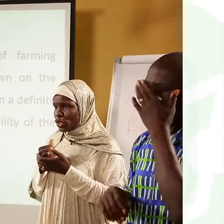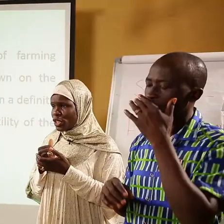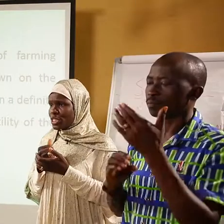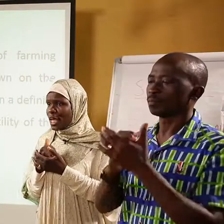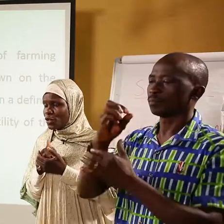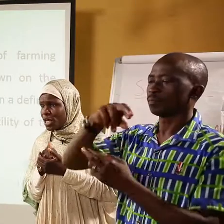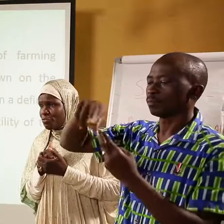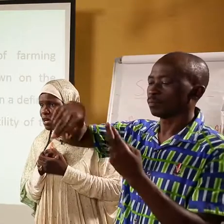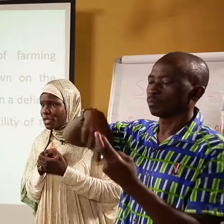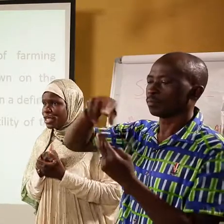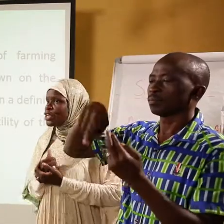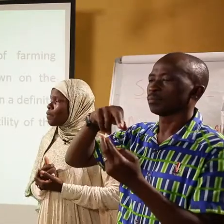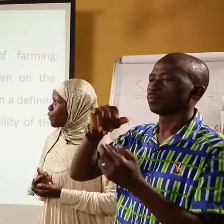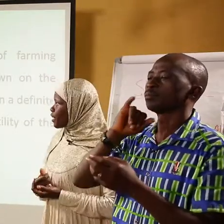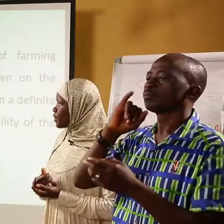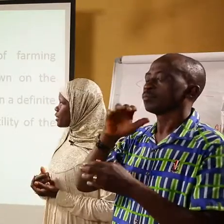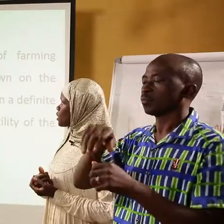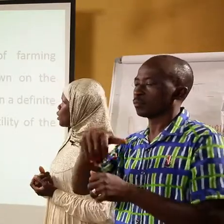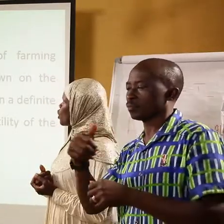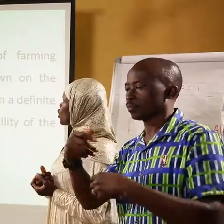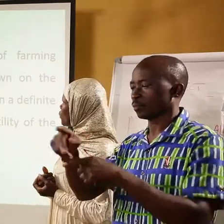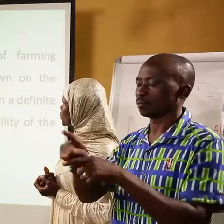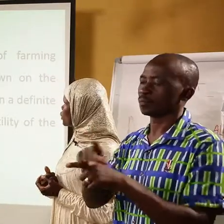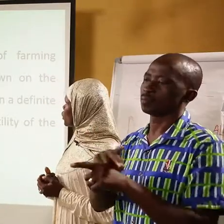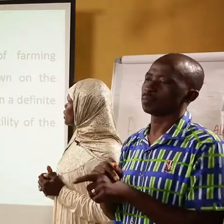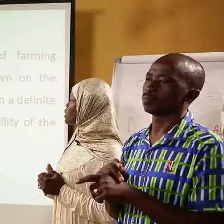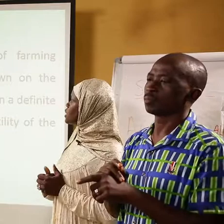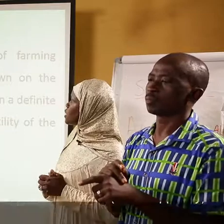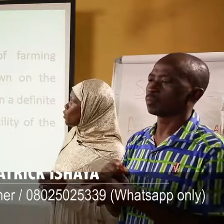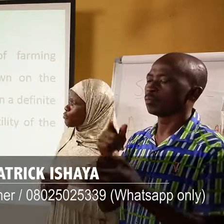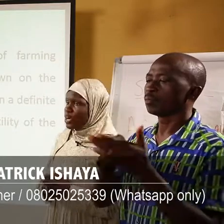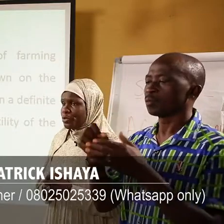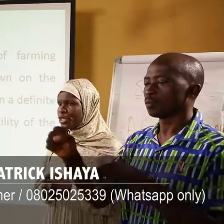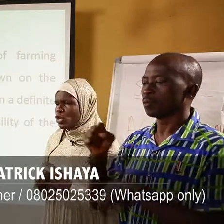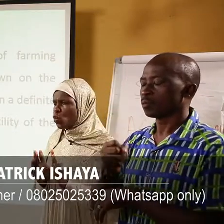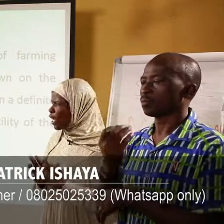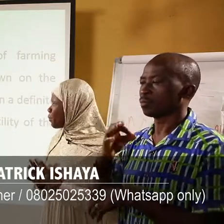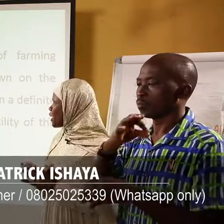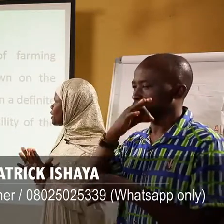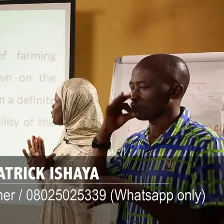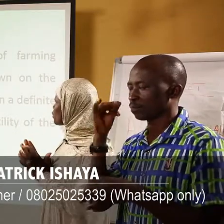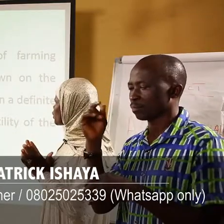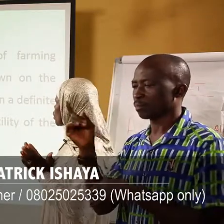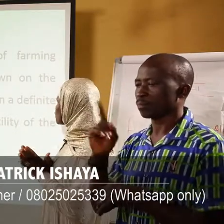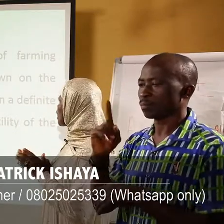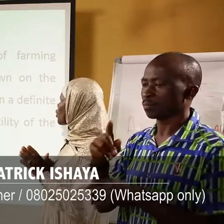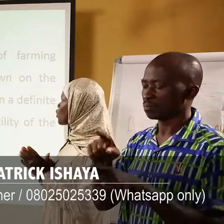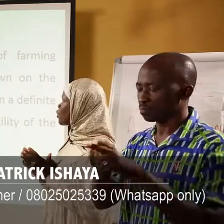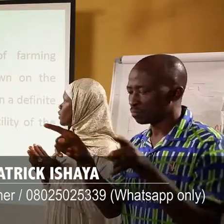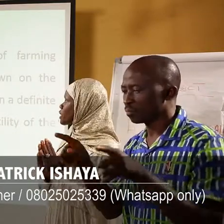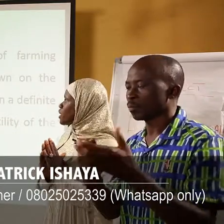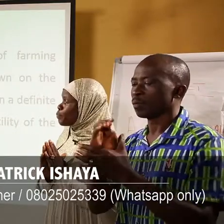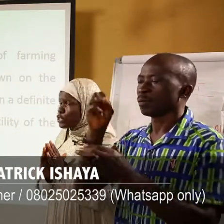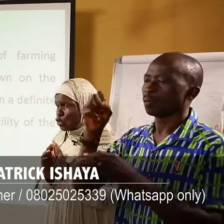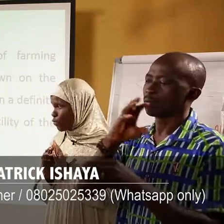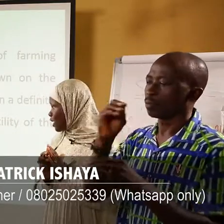Crop rotation is another farming practice. Crop rotation is a system of farming whereby different crops are grown